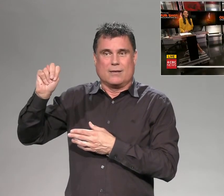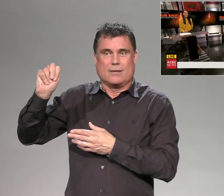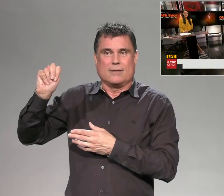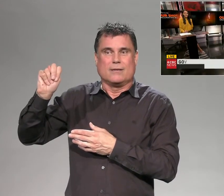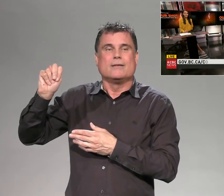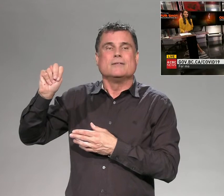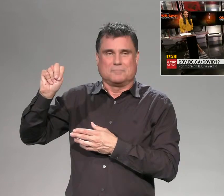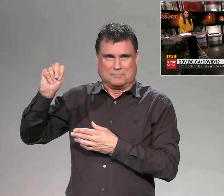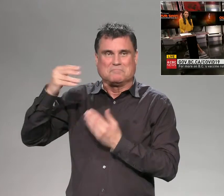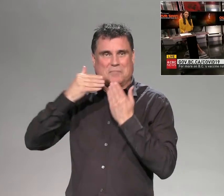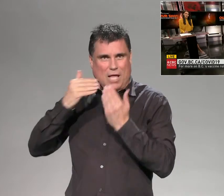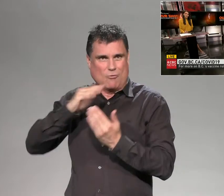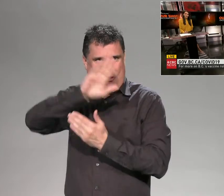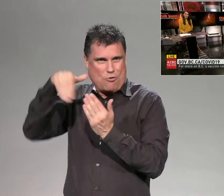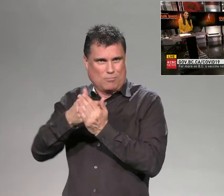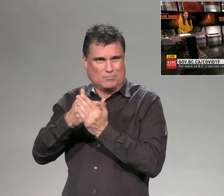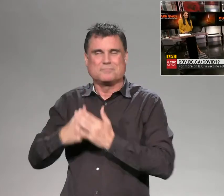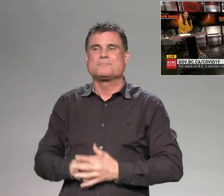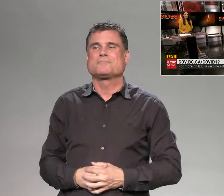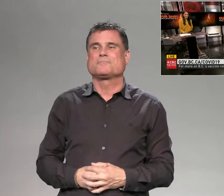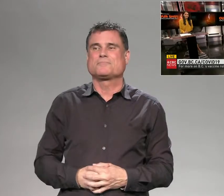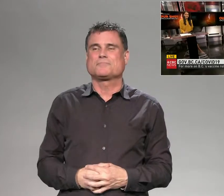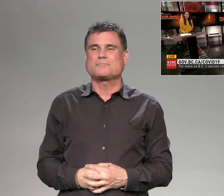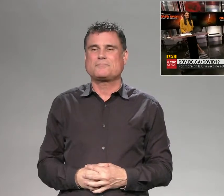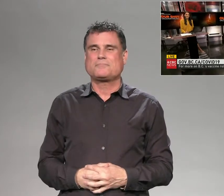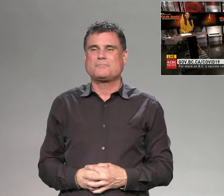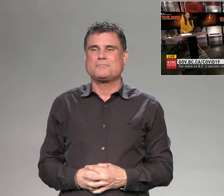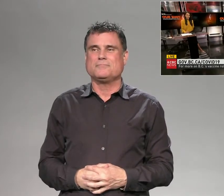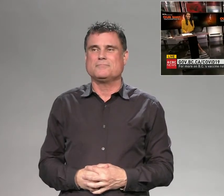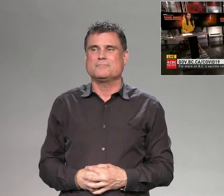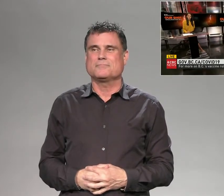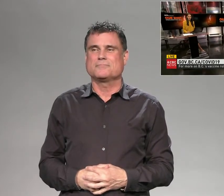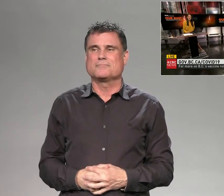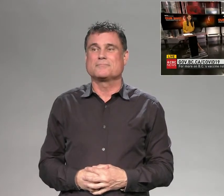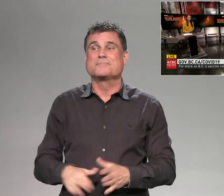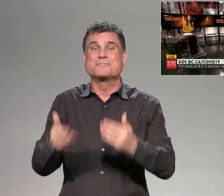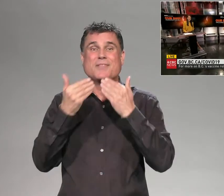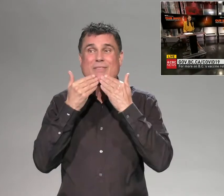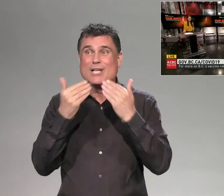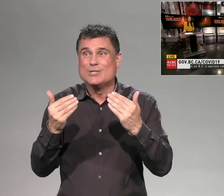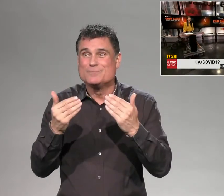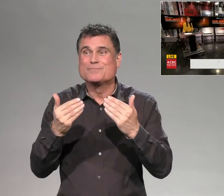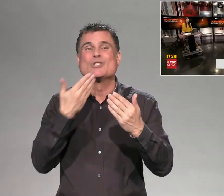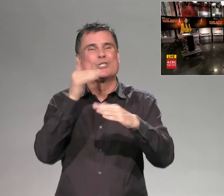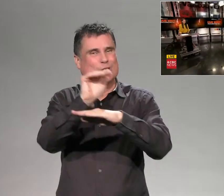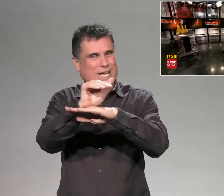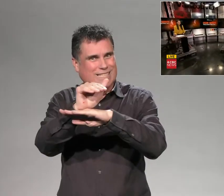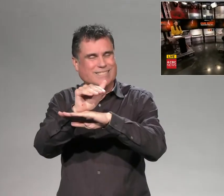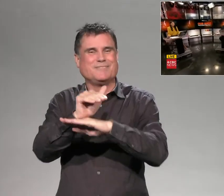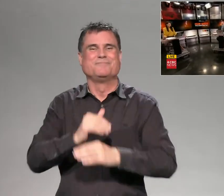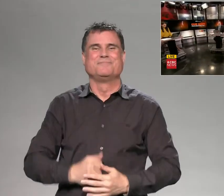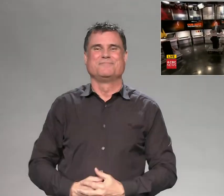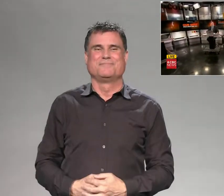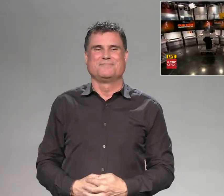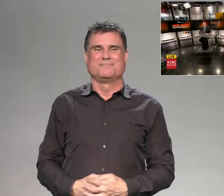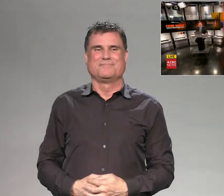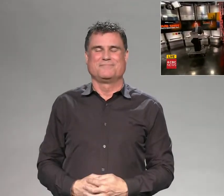gov.bc.ca/COVID-19. This has been Our Shot, Vaccinating BC. Thank you so much for joining us tonight. Good night. Good night.